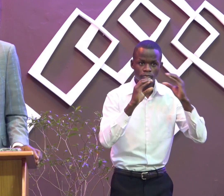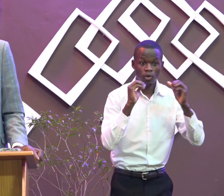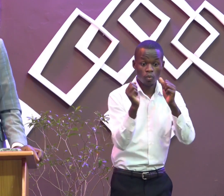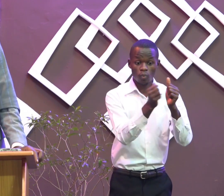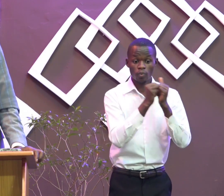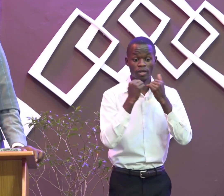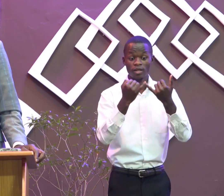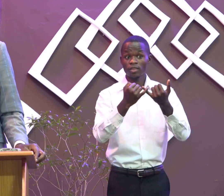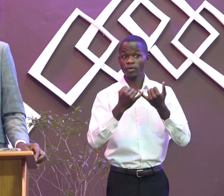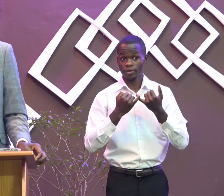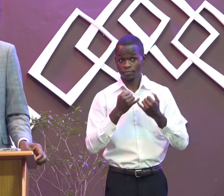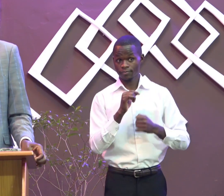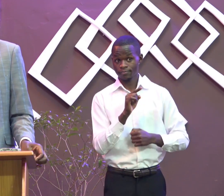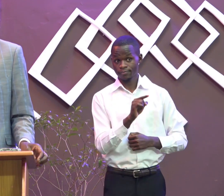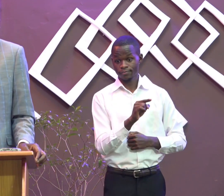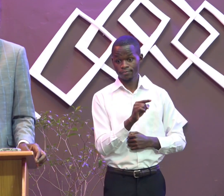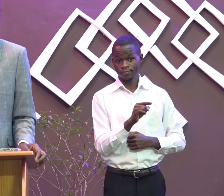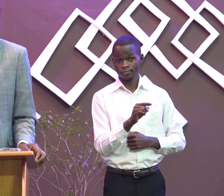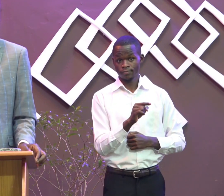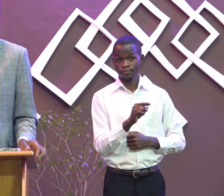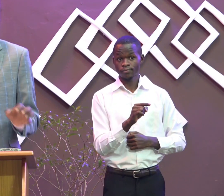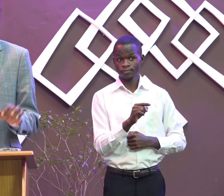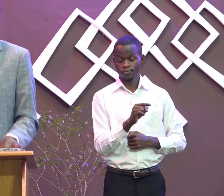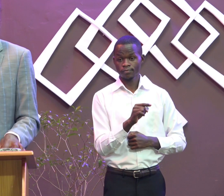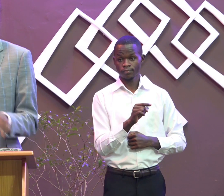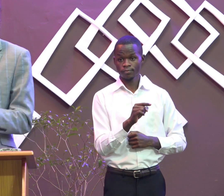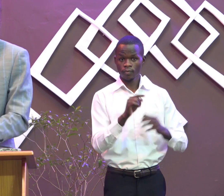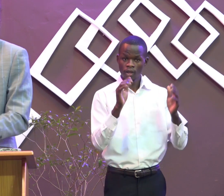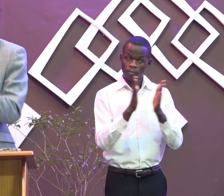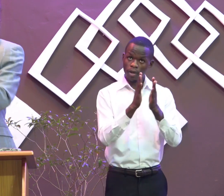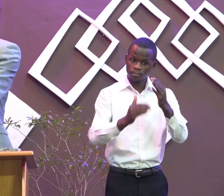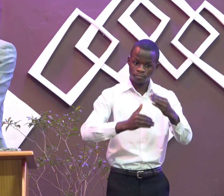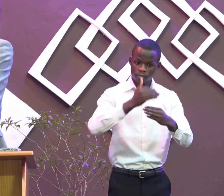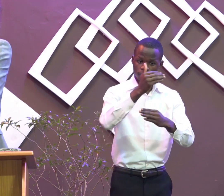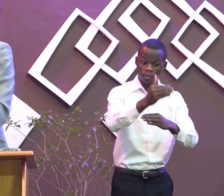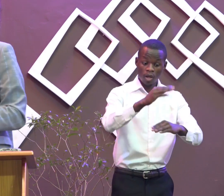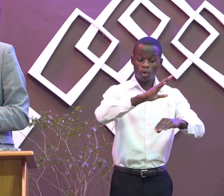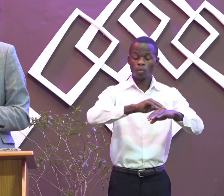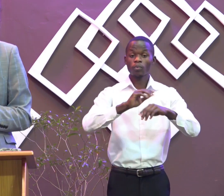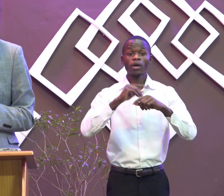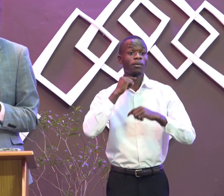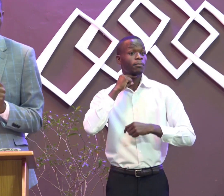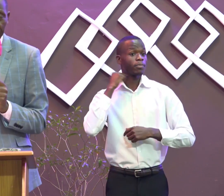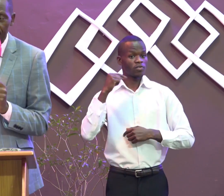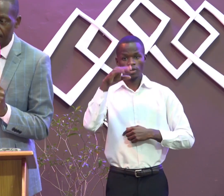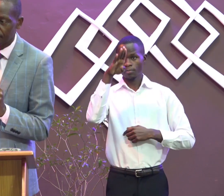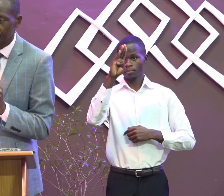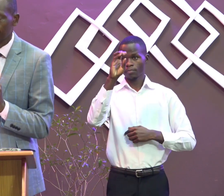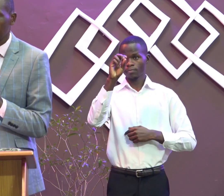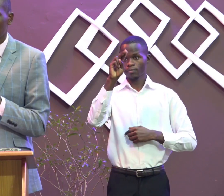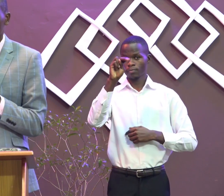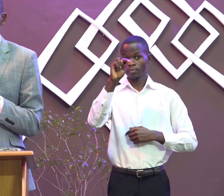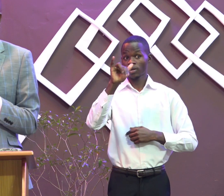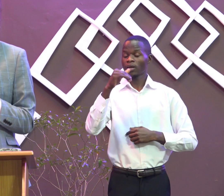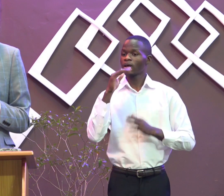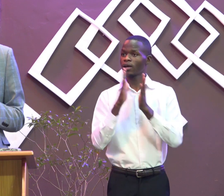woke up and moved to this person's place. N'ayita mushumba Boni, n'amugamba. He also invited Pastor Boni